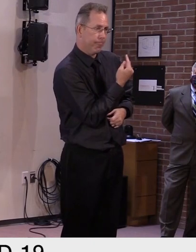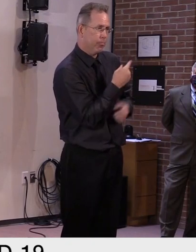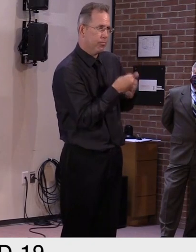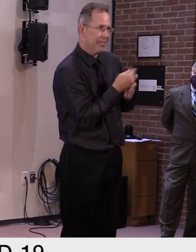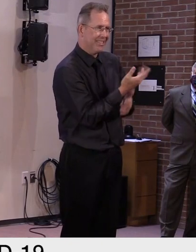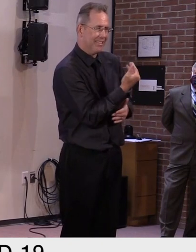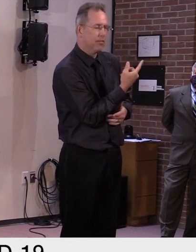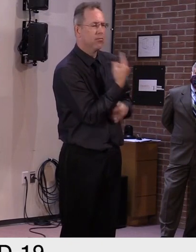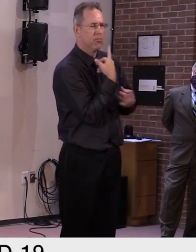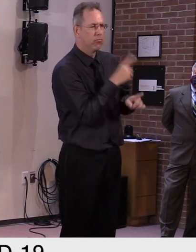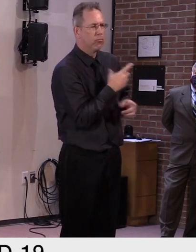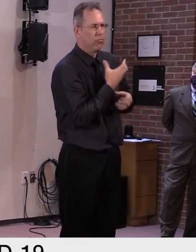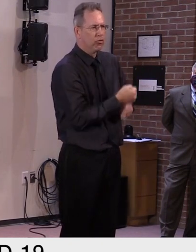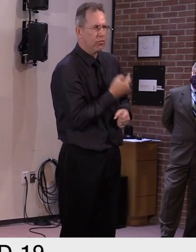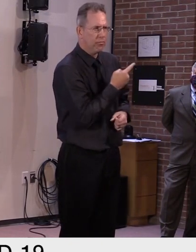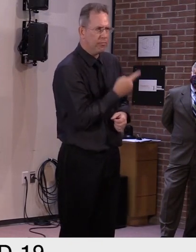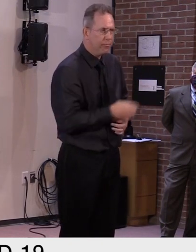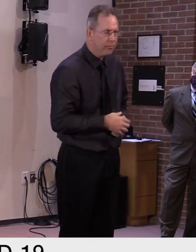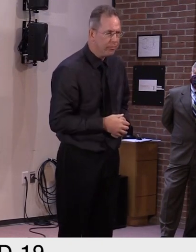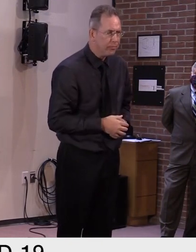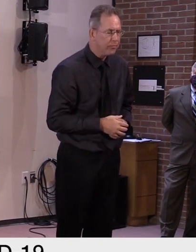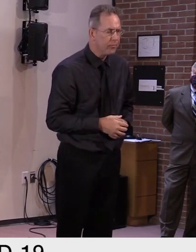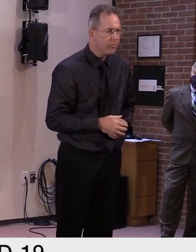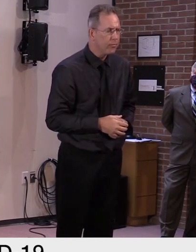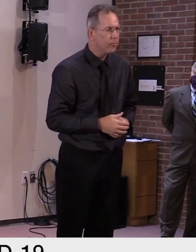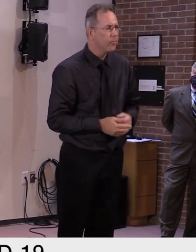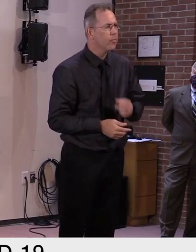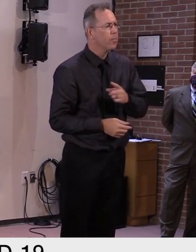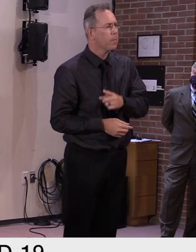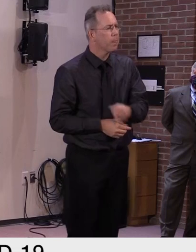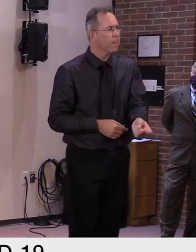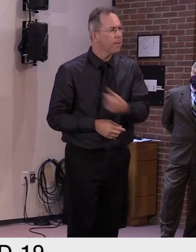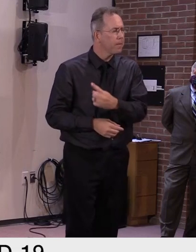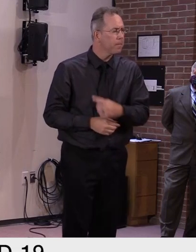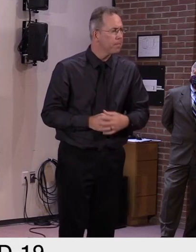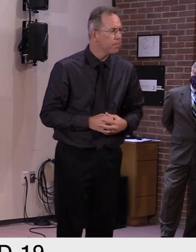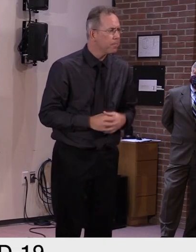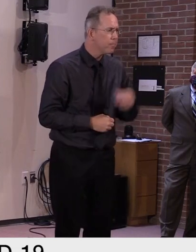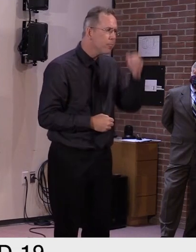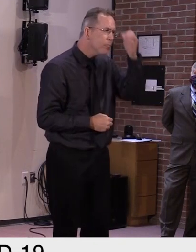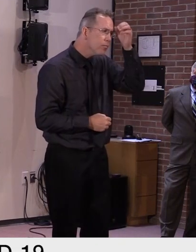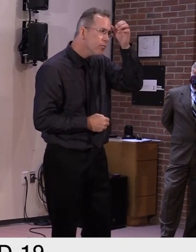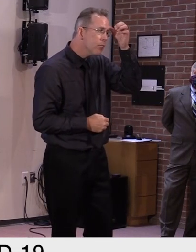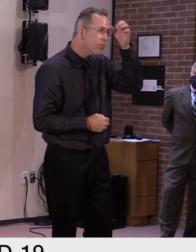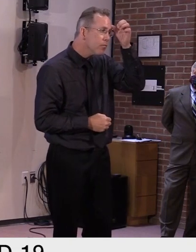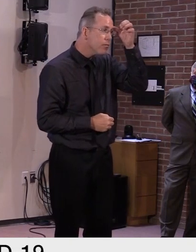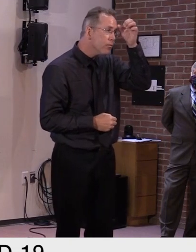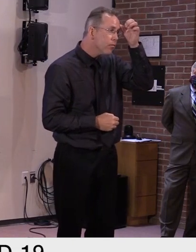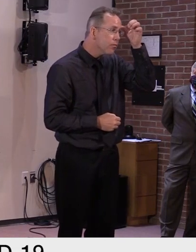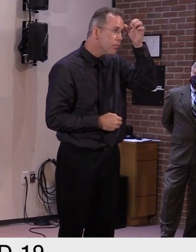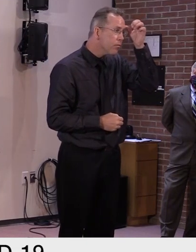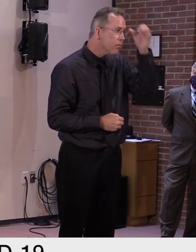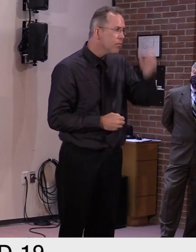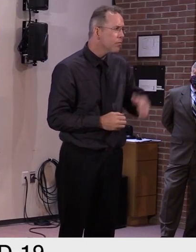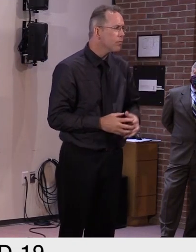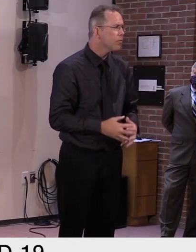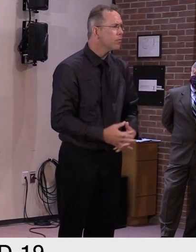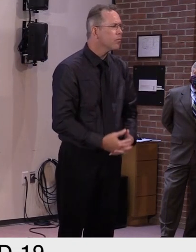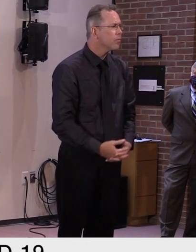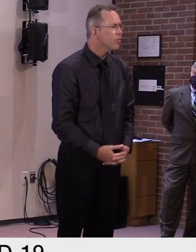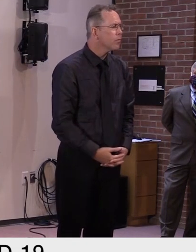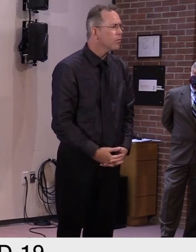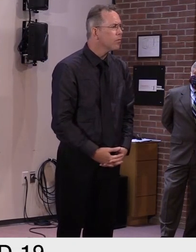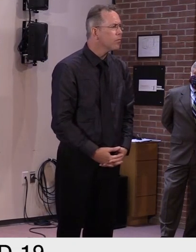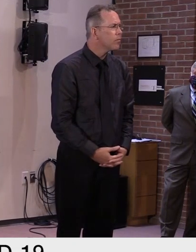back whether anybody in the administration was aware yet of any data about, you know, these anecdotes we hear about an influx of